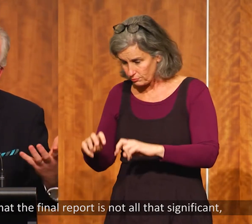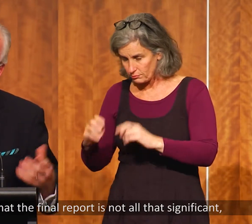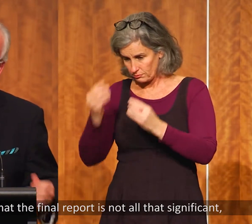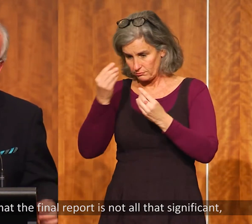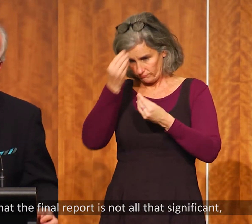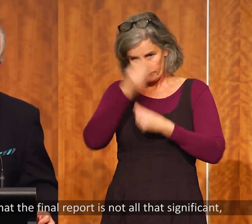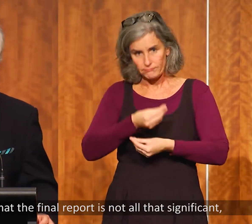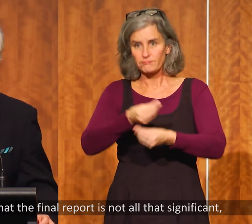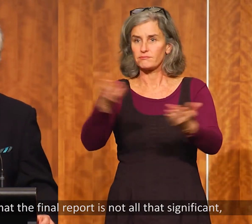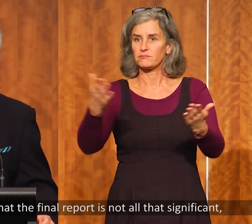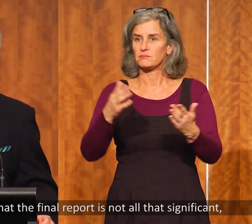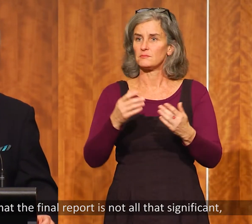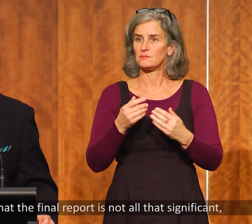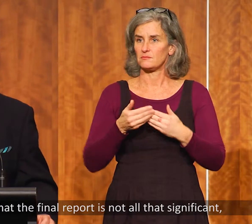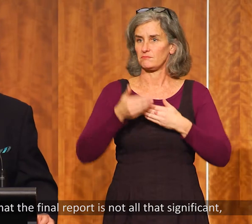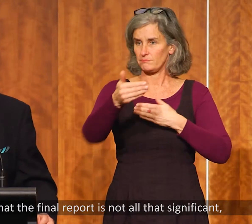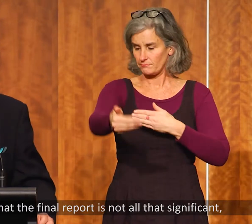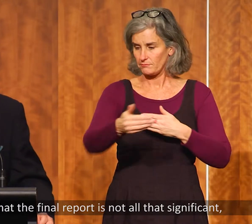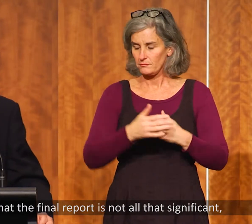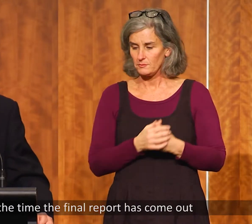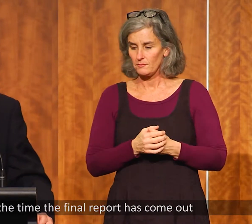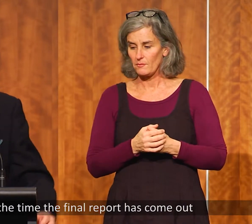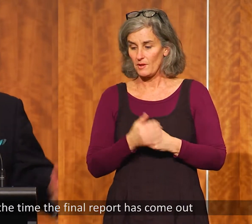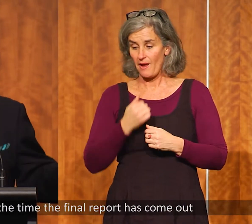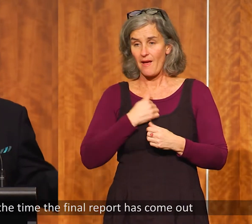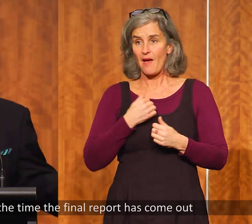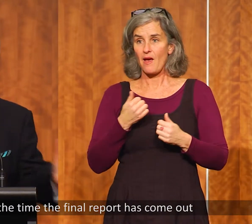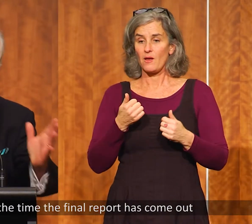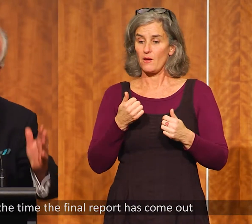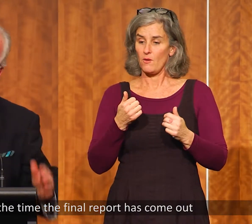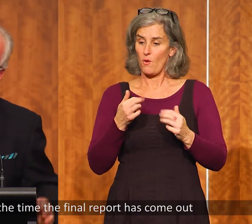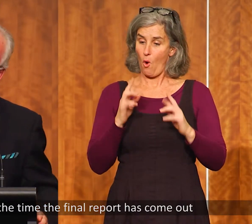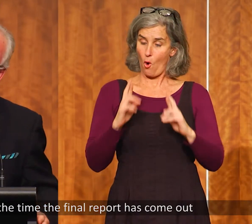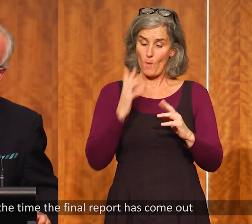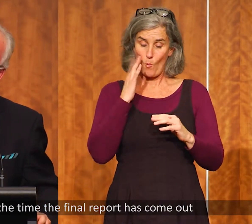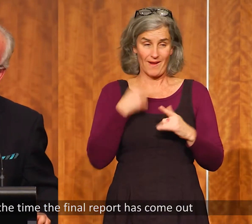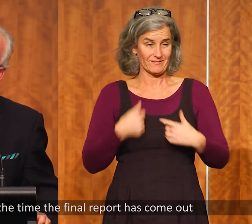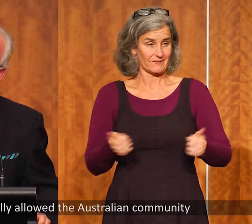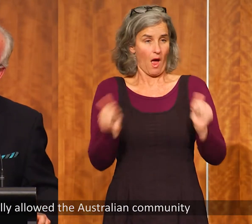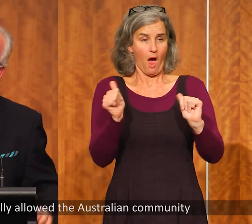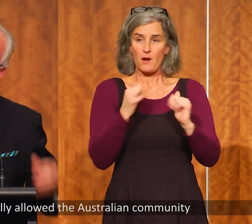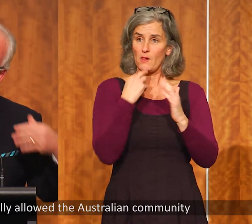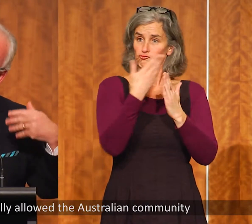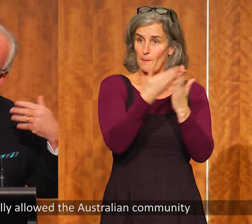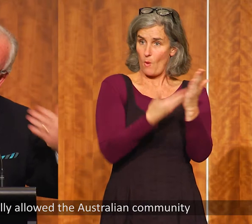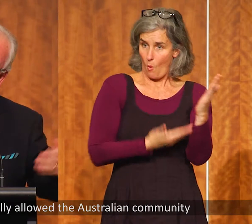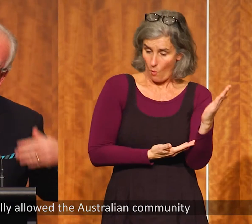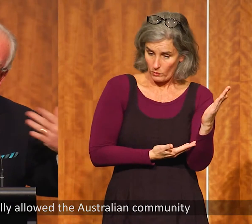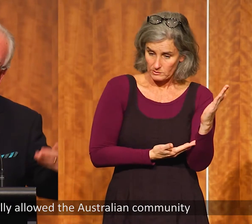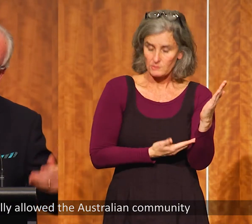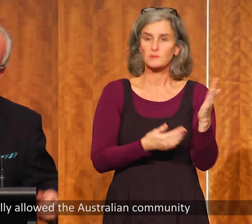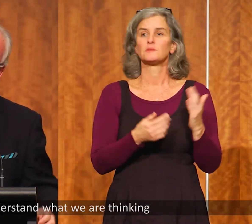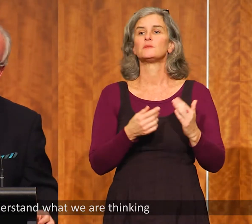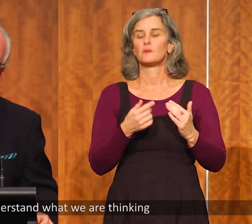Indeed, our hope is that the final report is not all that significant, that in fact by the time the final report has come out, we've actually allowed the